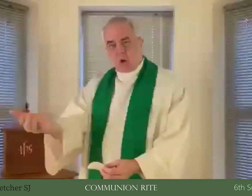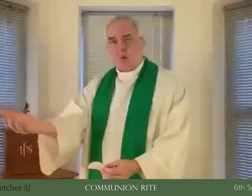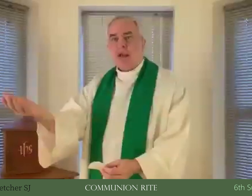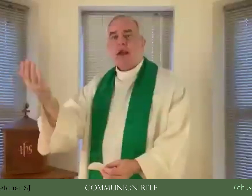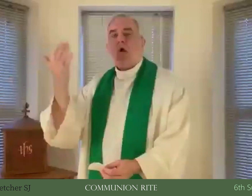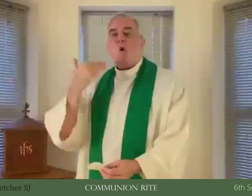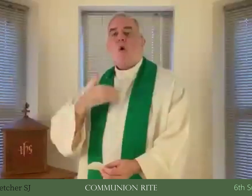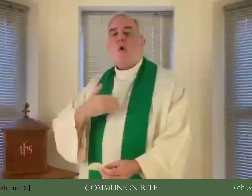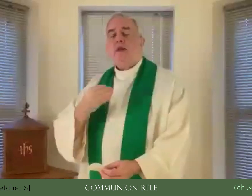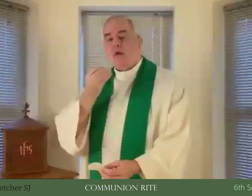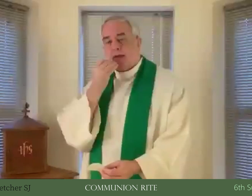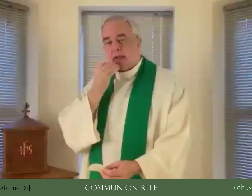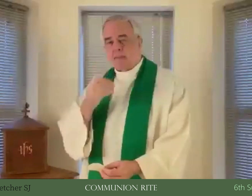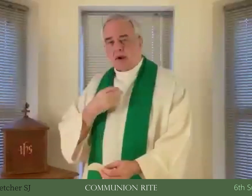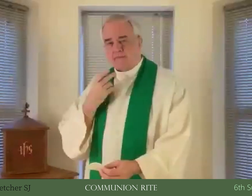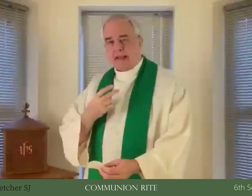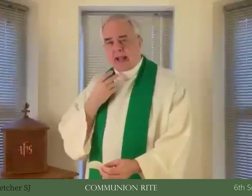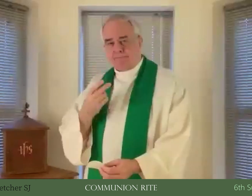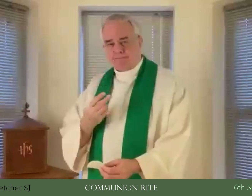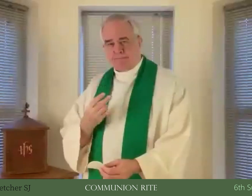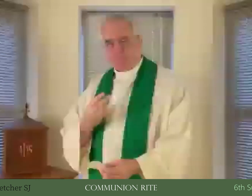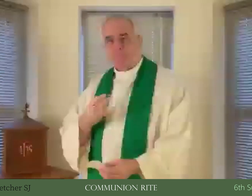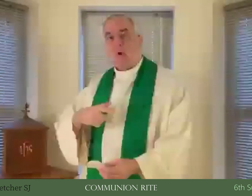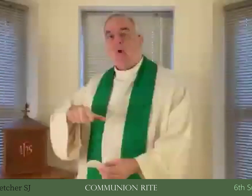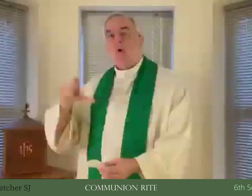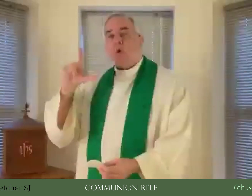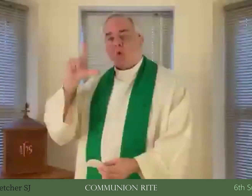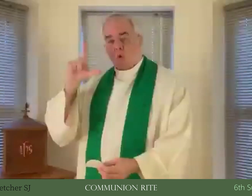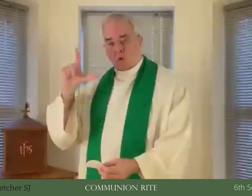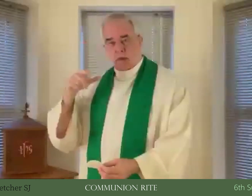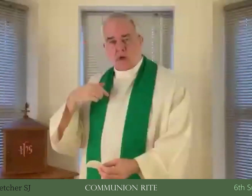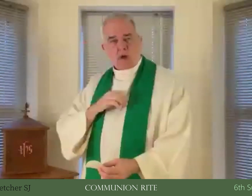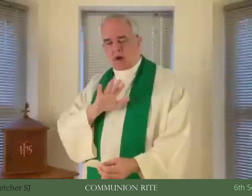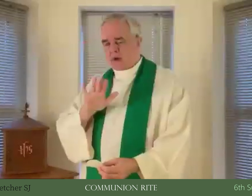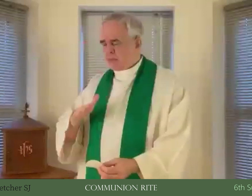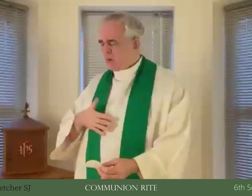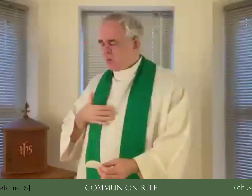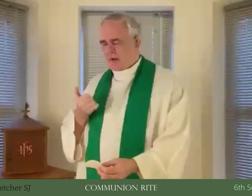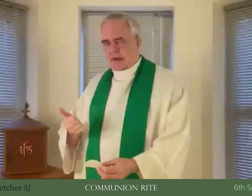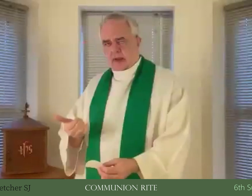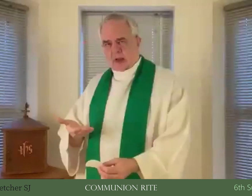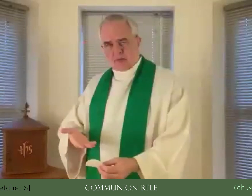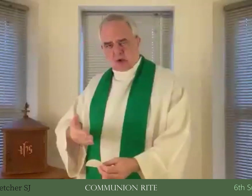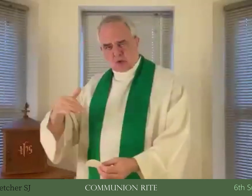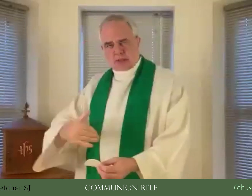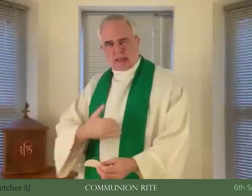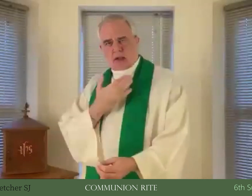we called to the supper of the Lamb. Lord, I am not worthy that you should enter under